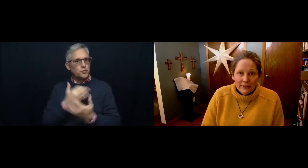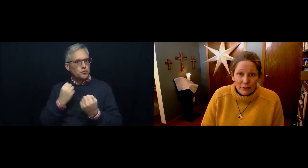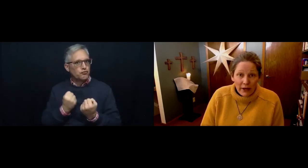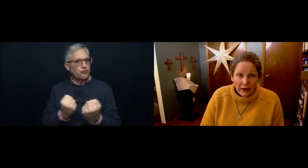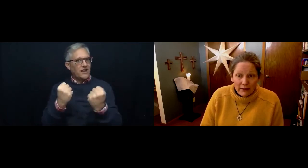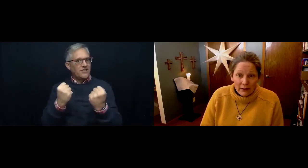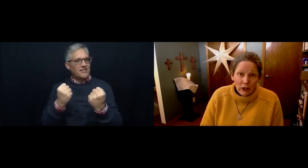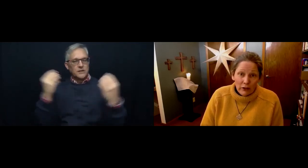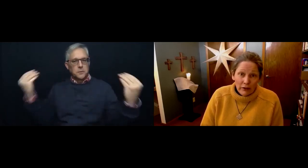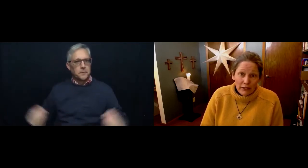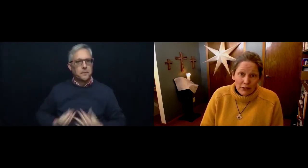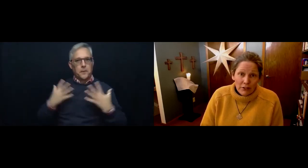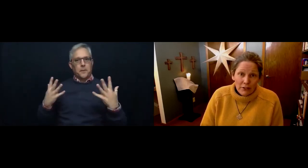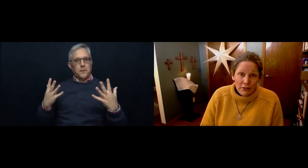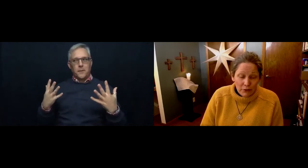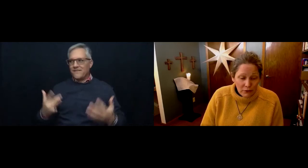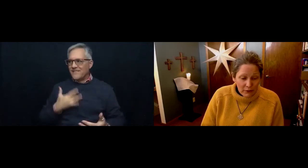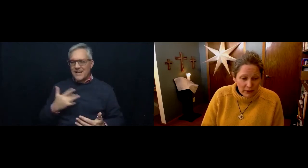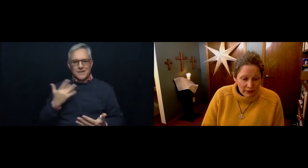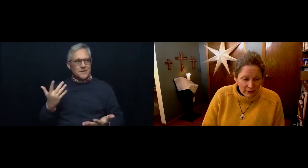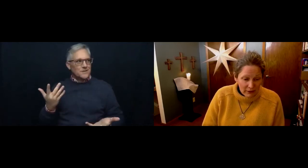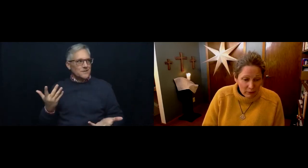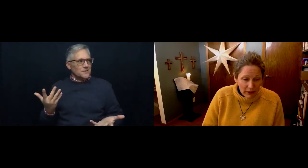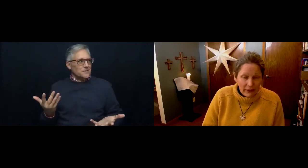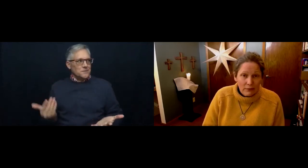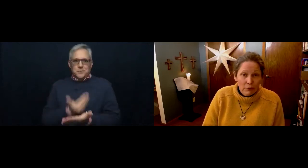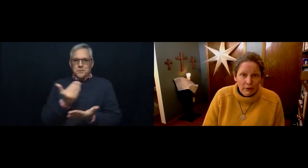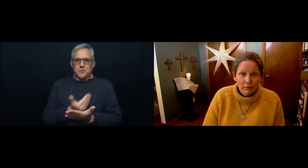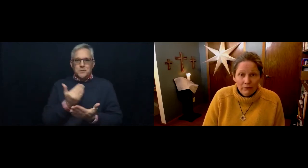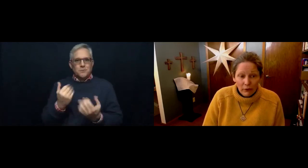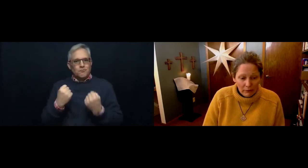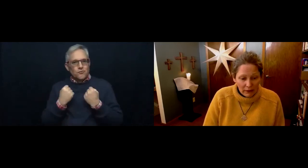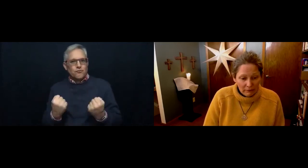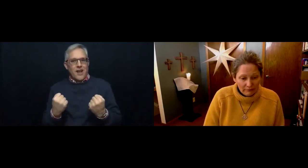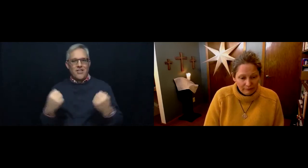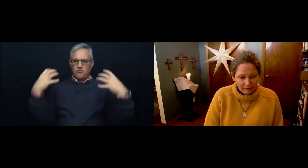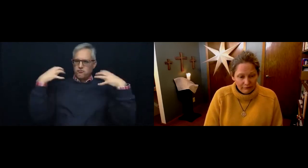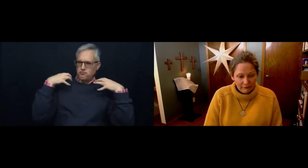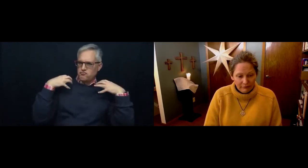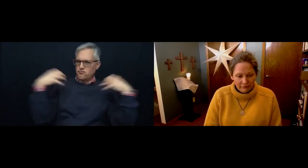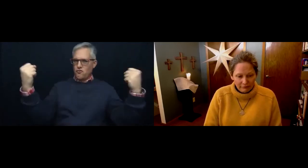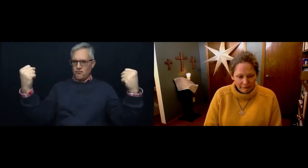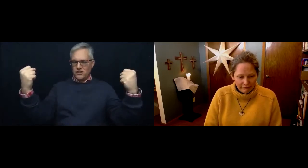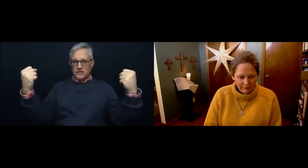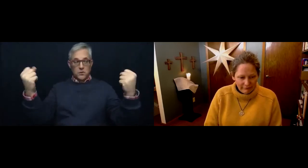and strength and courage to do what is put before me.